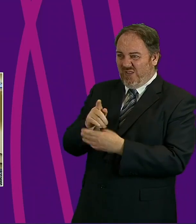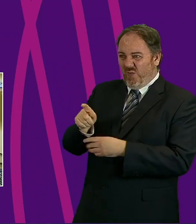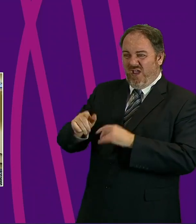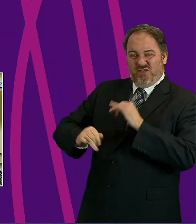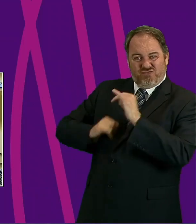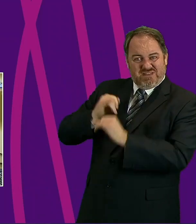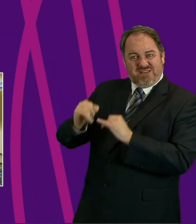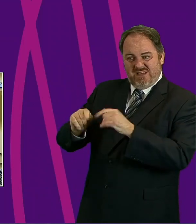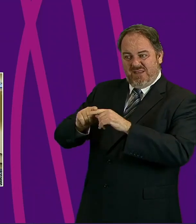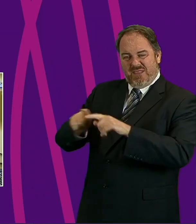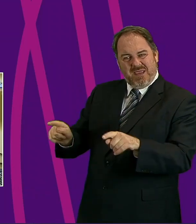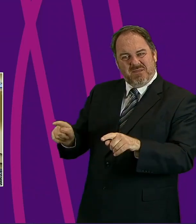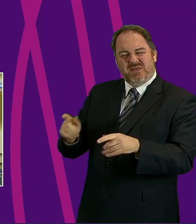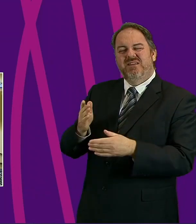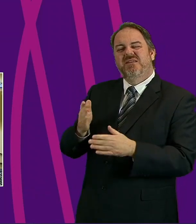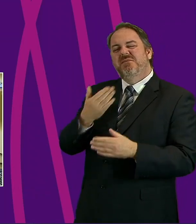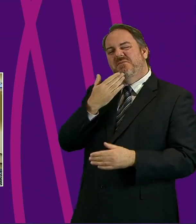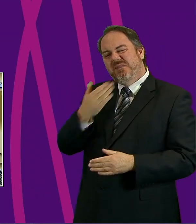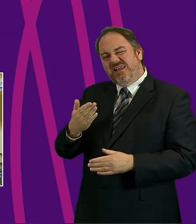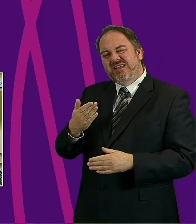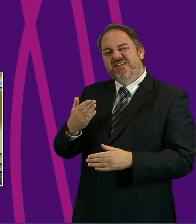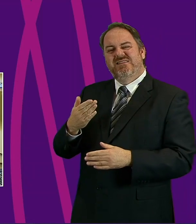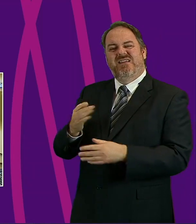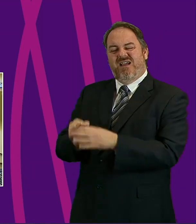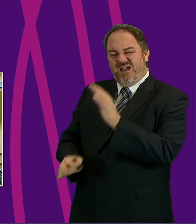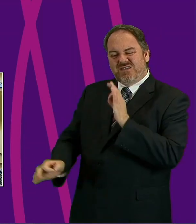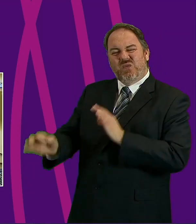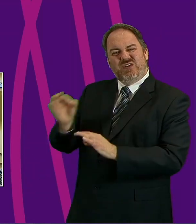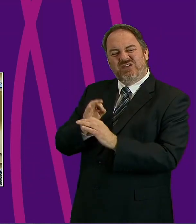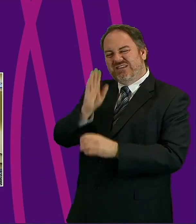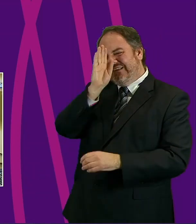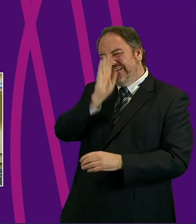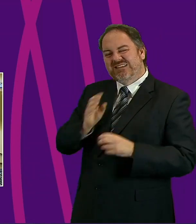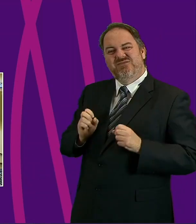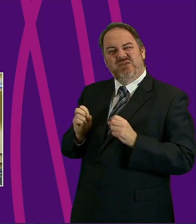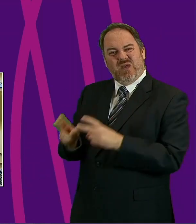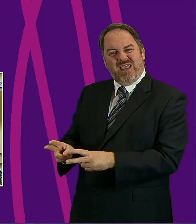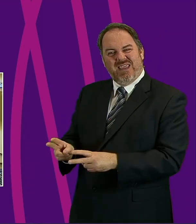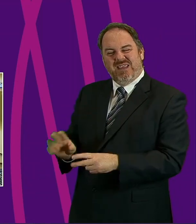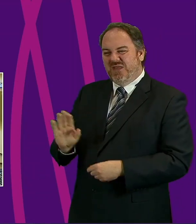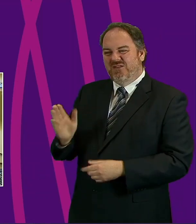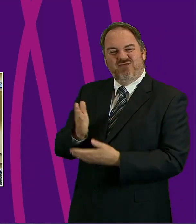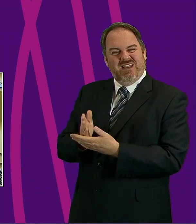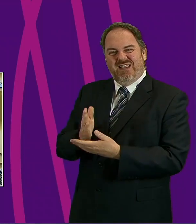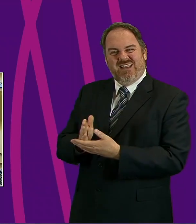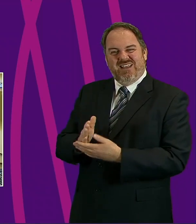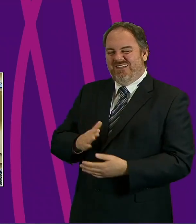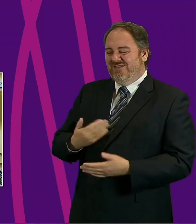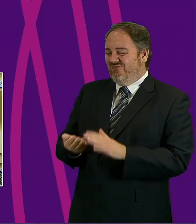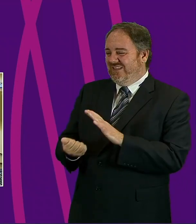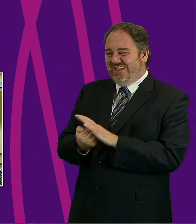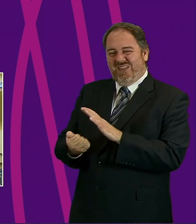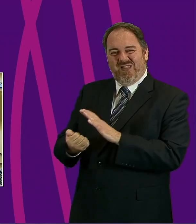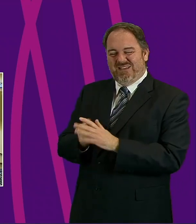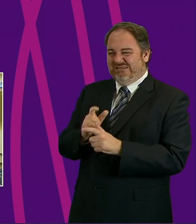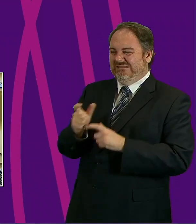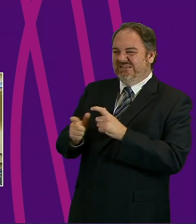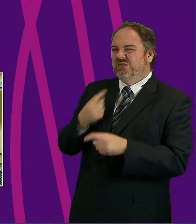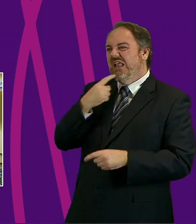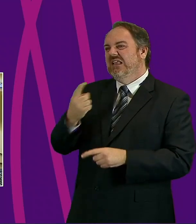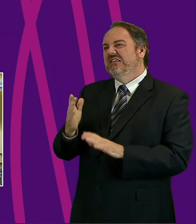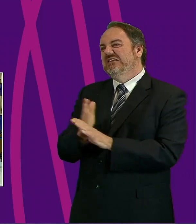about these things seriously. Let's look at where there are legitimate issues and questions, but let's not engage in ridiculous language of secrecy